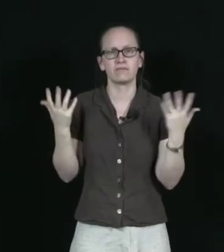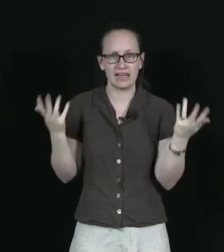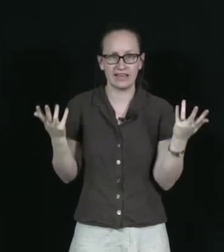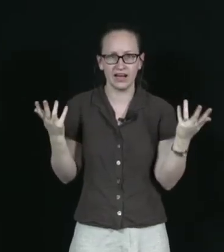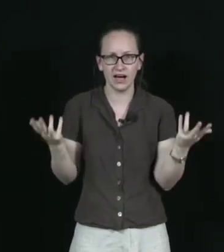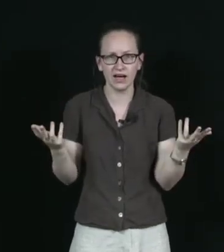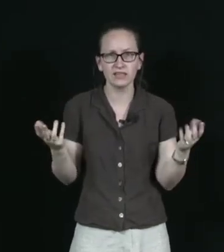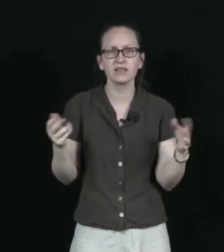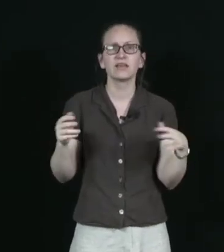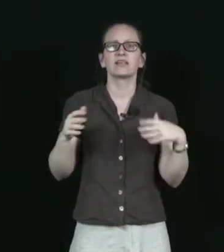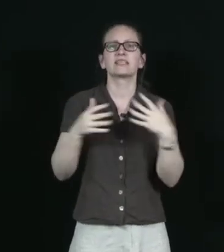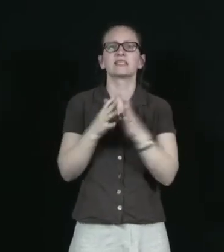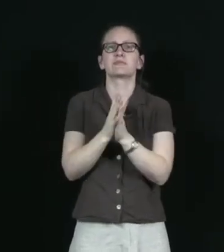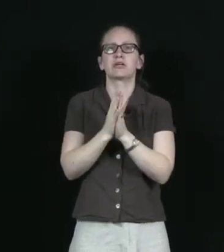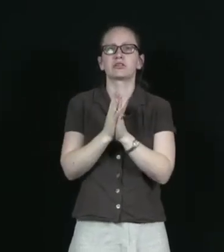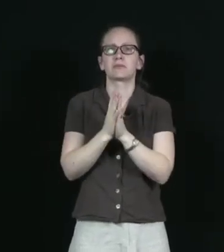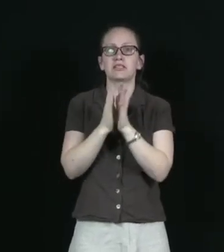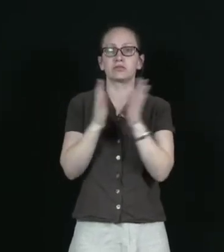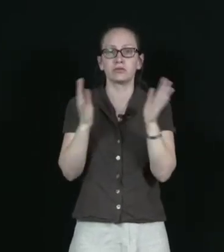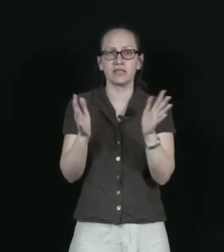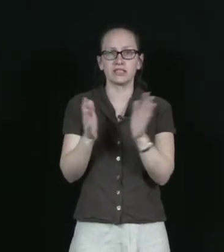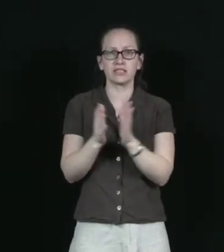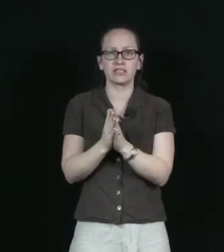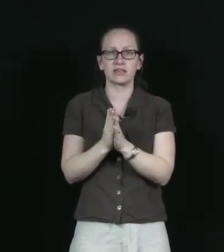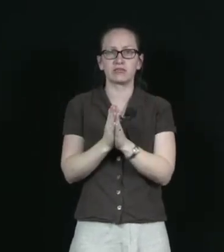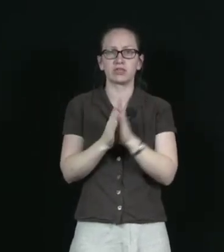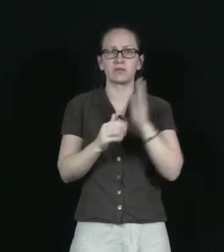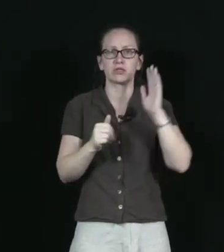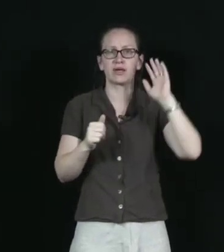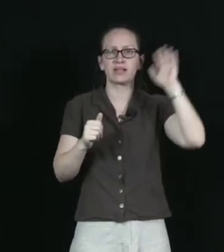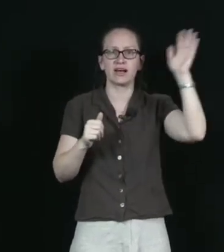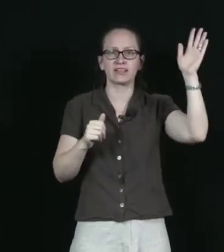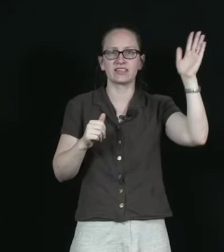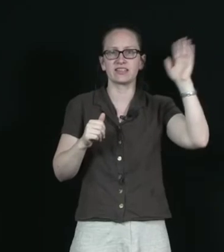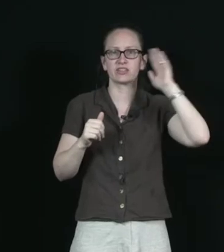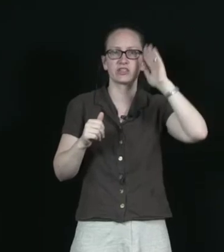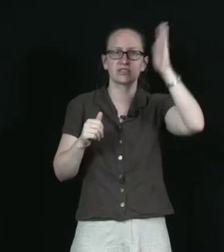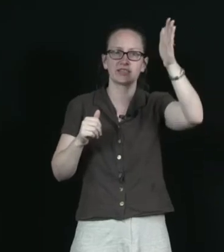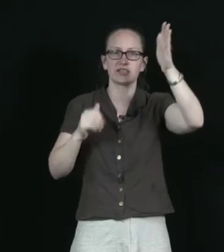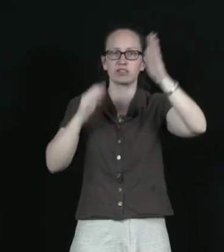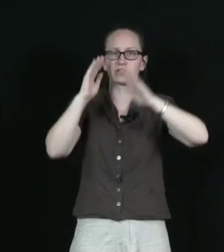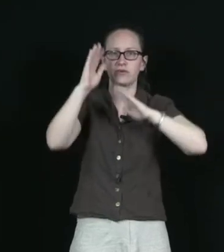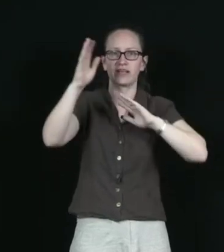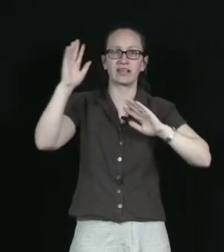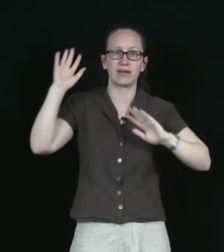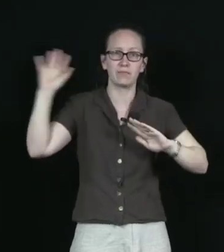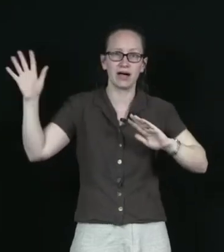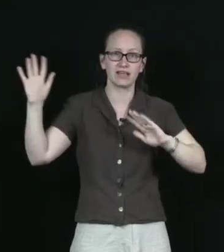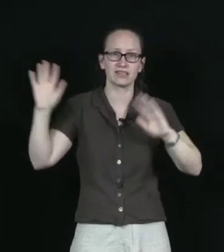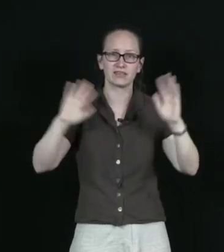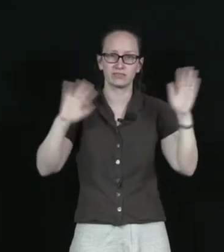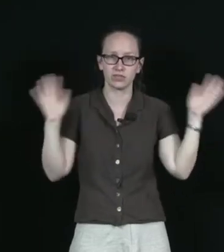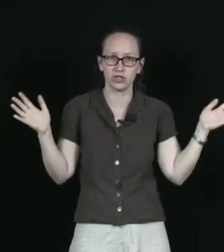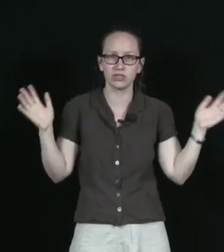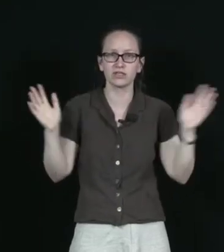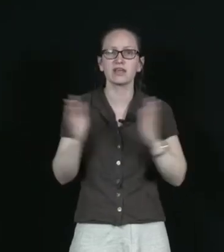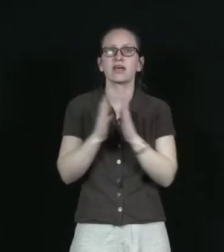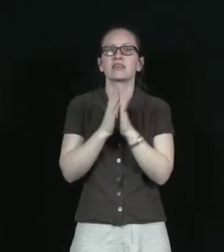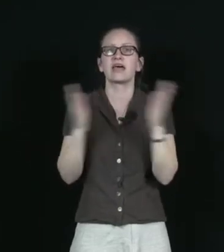fairly hard. This is because we do need to distinguish between high distinction, distinction, credit and pass students. There